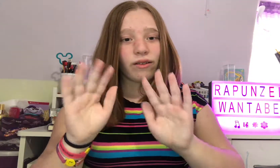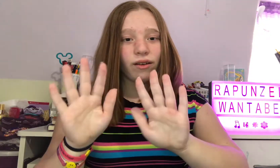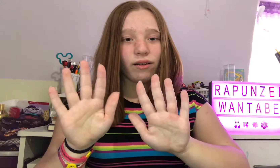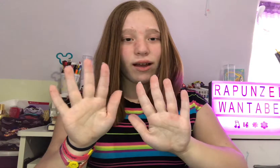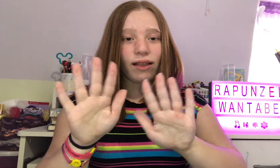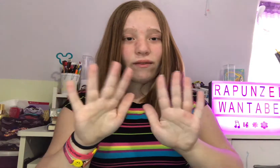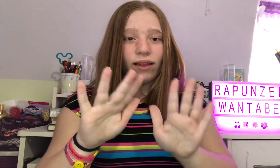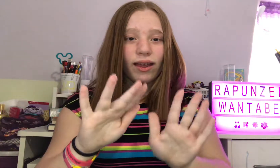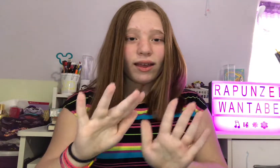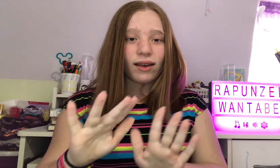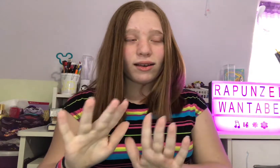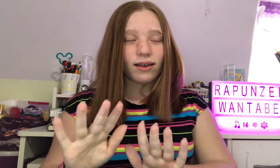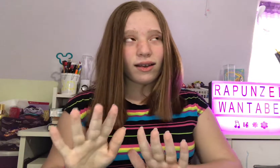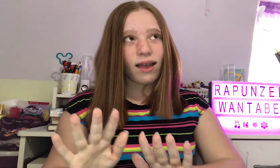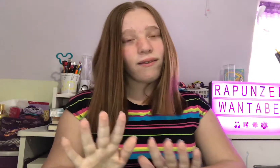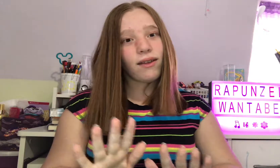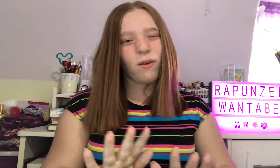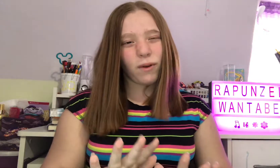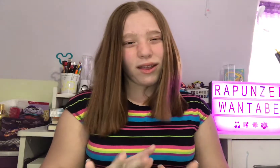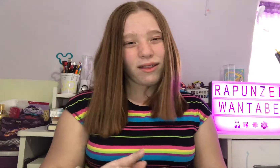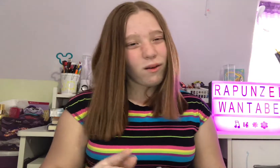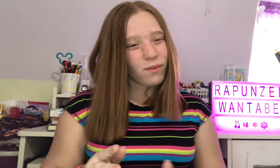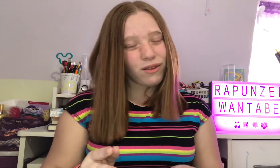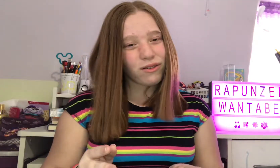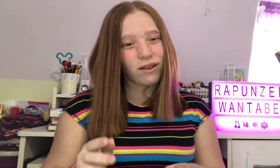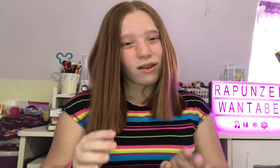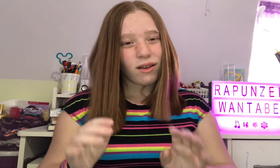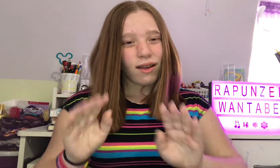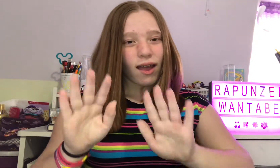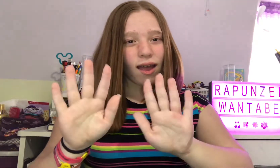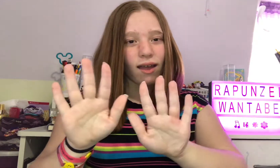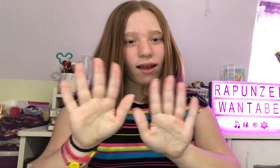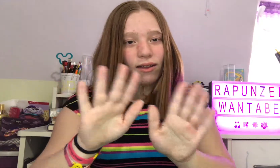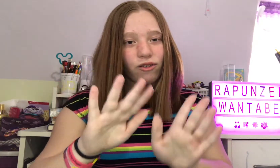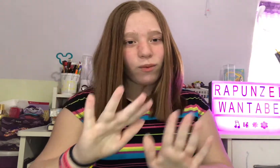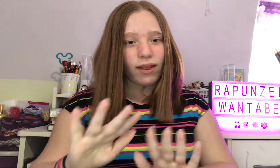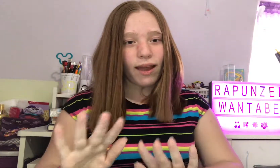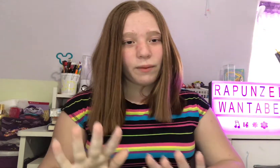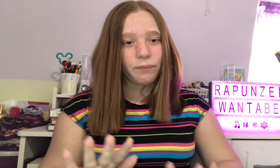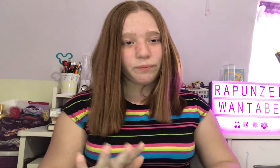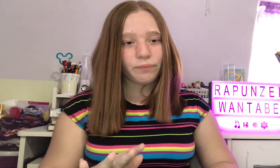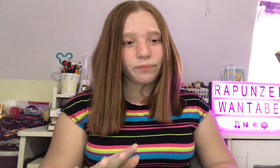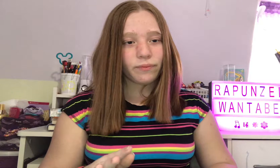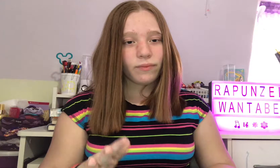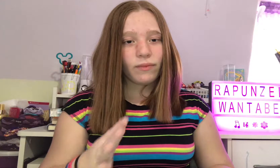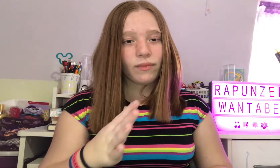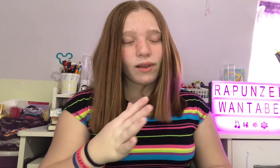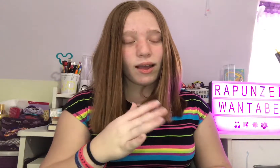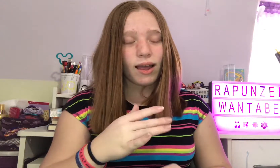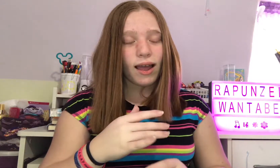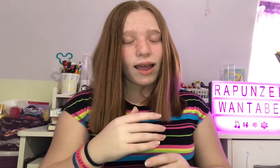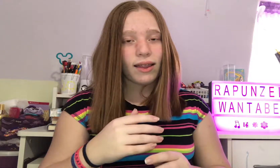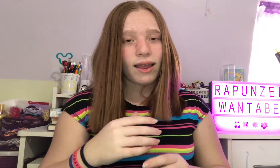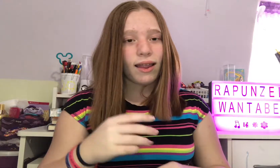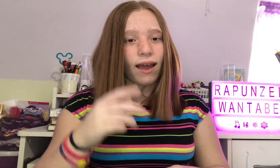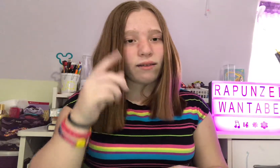you kind of like the wind almost. And kind of just sway down. And then after